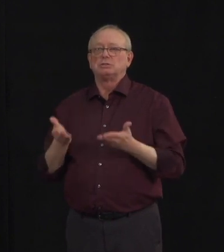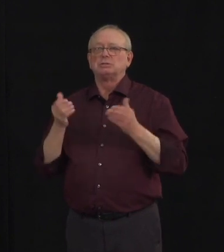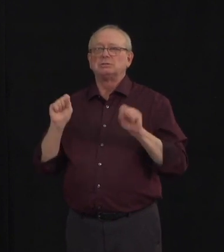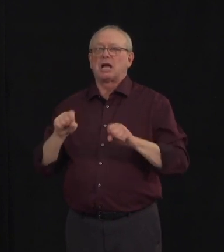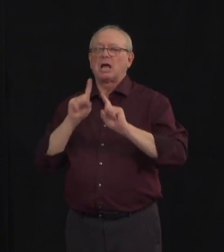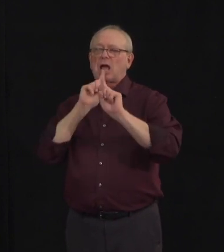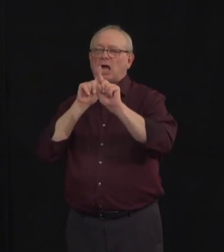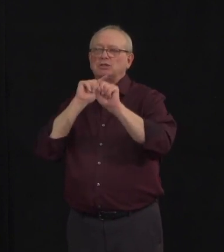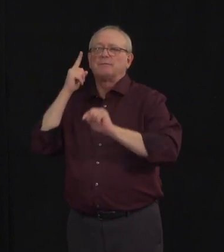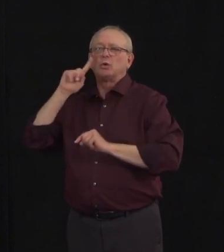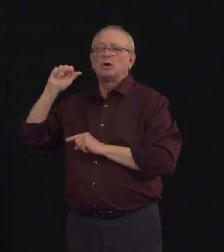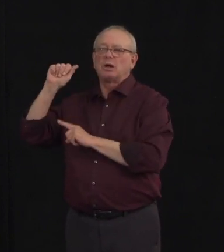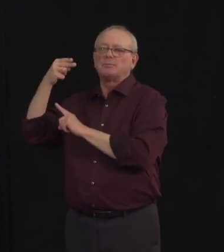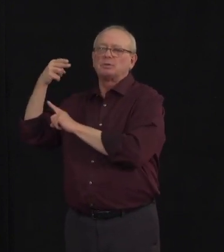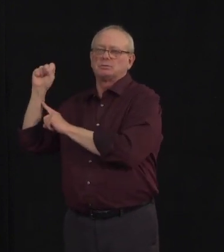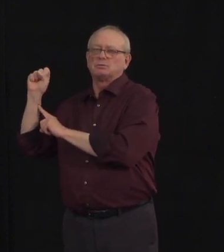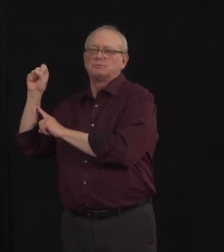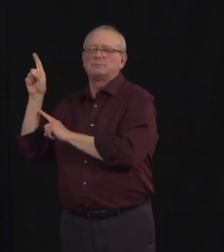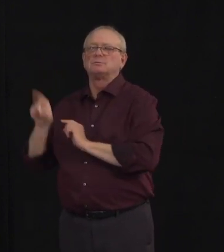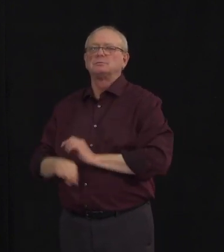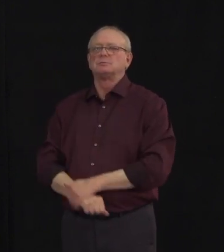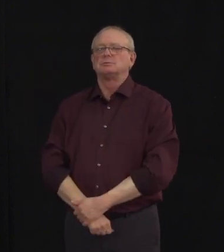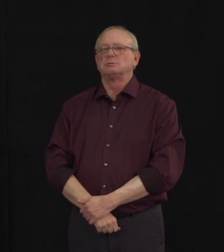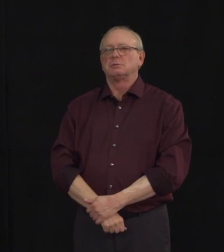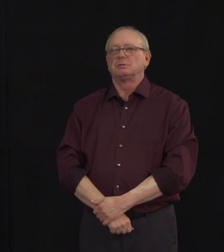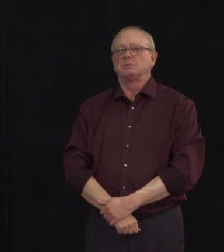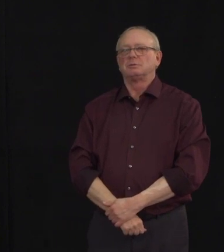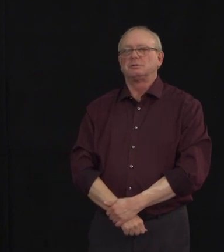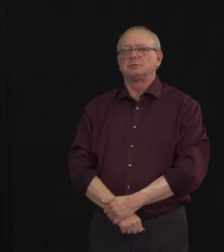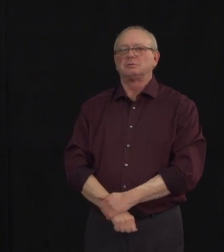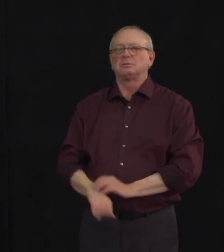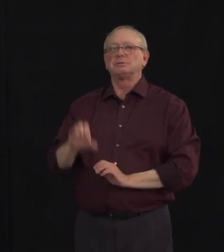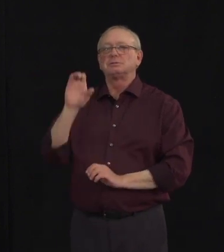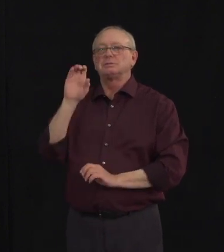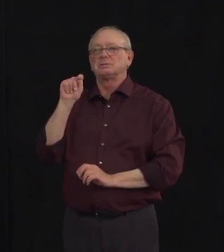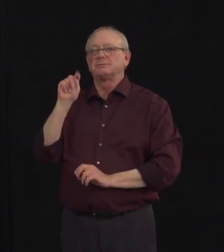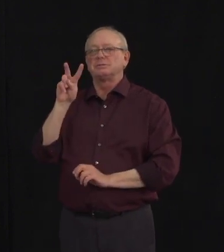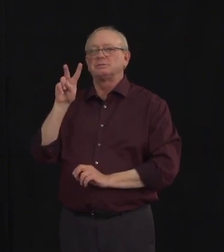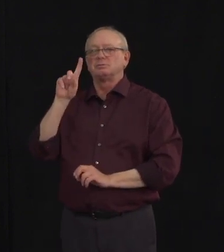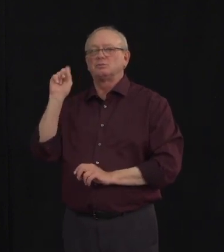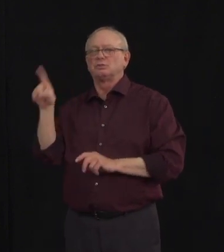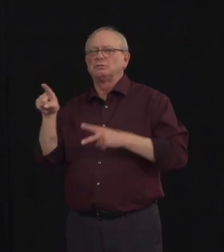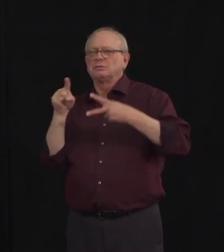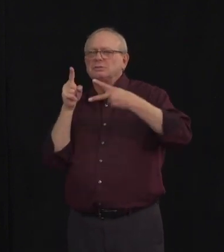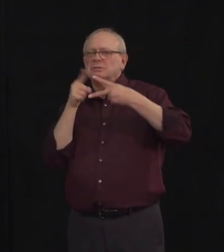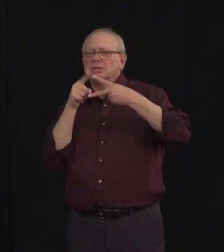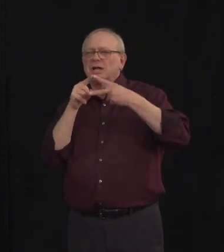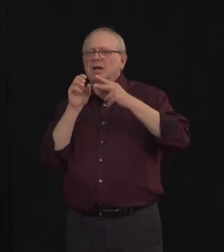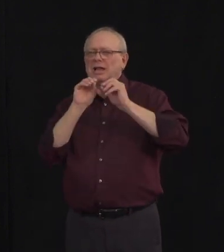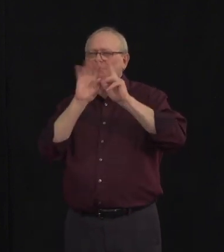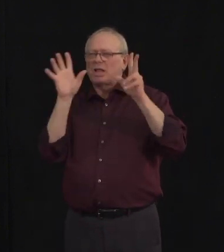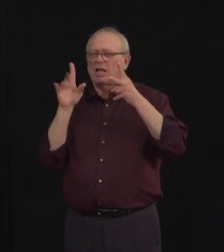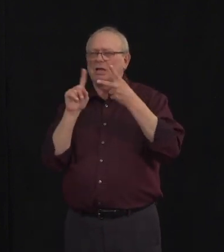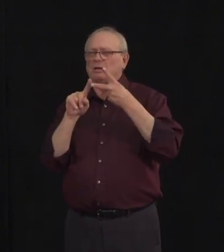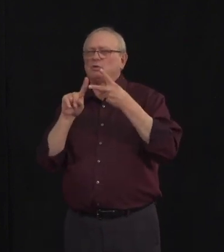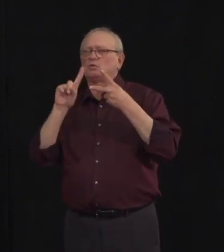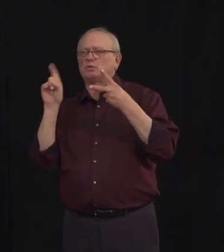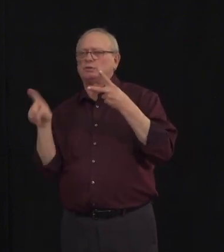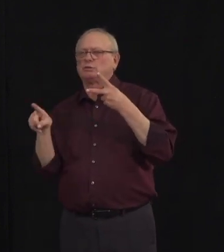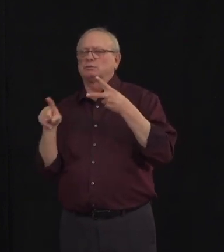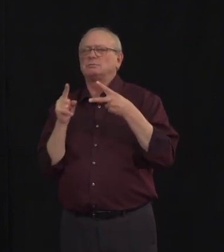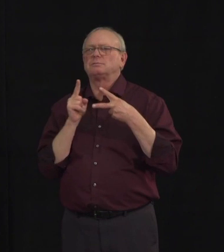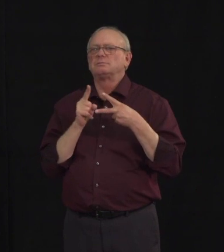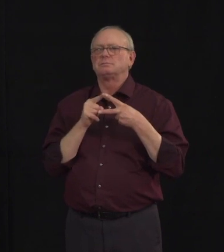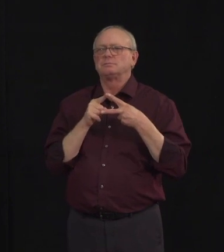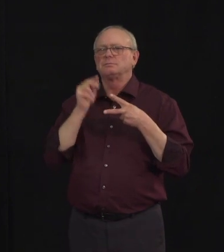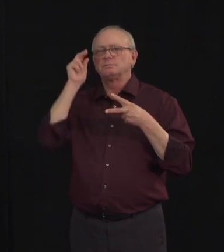ahead, Kevin. Hi there. I just have a point of clarification and then a question. Just Dr. Hinshaw, I'm wondering the death over the weekend for